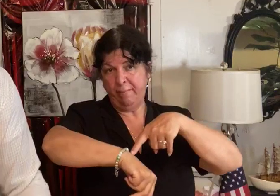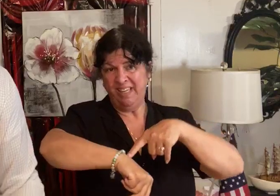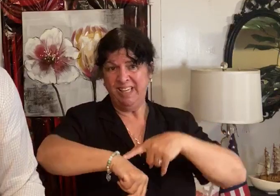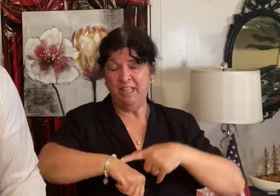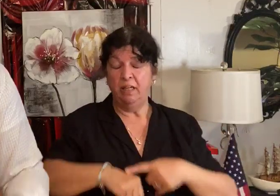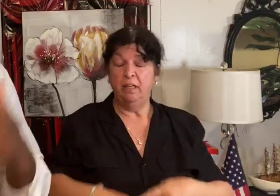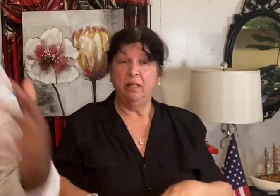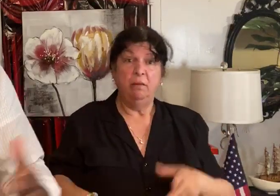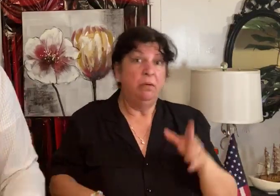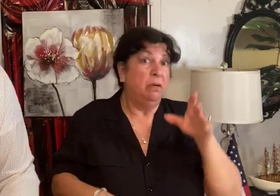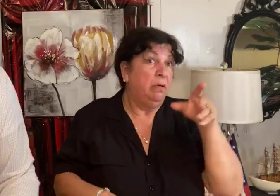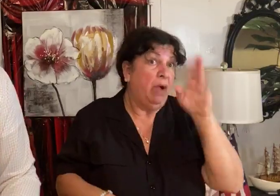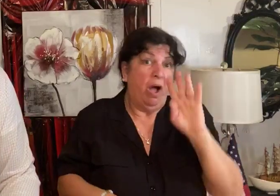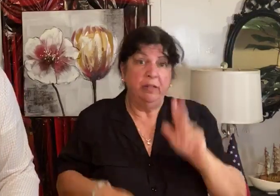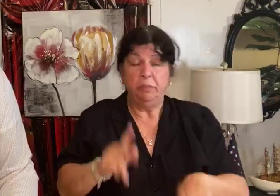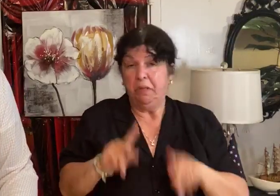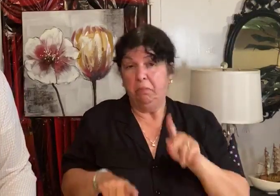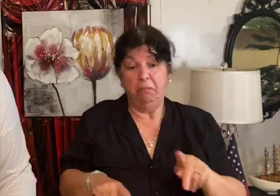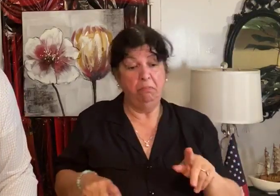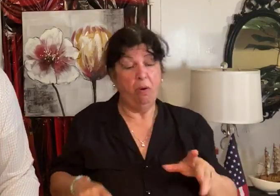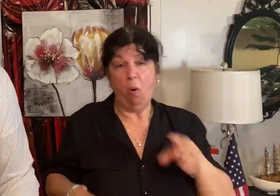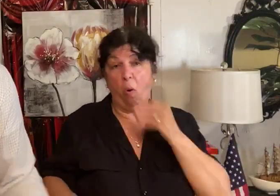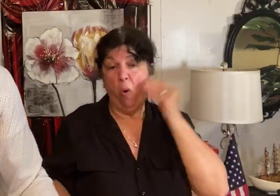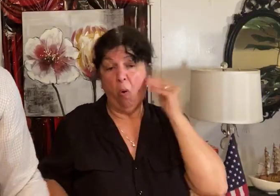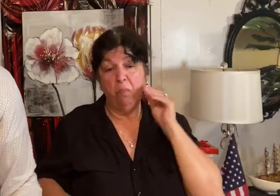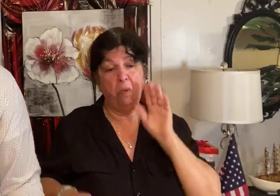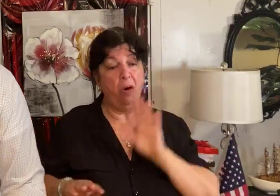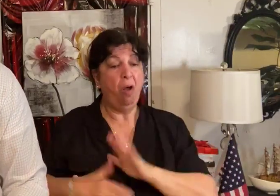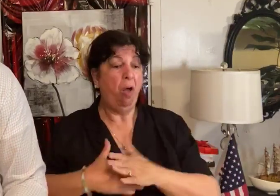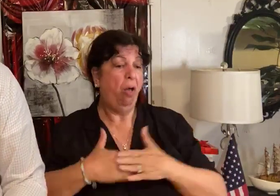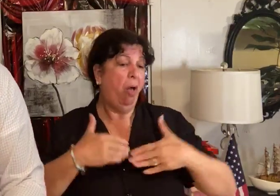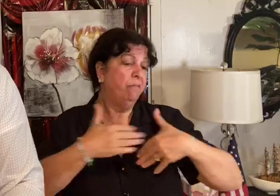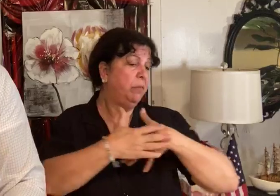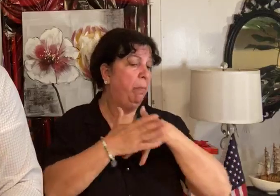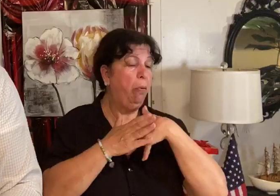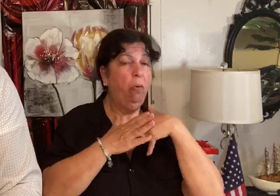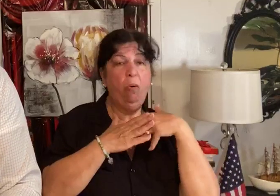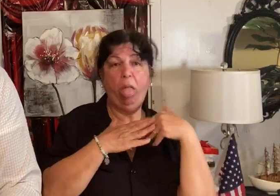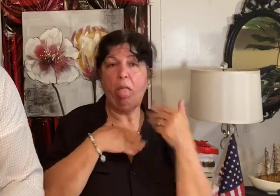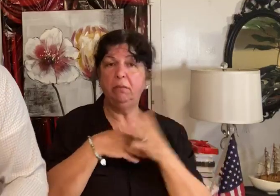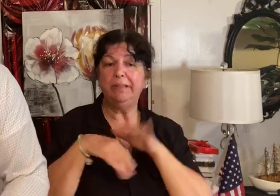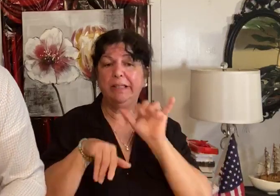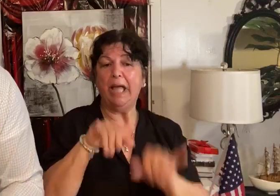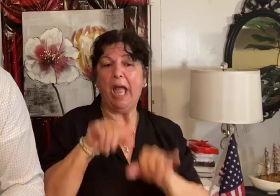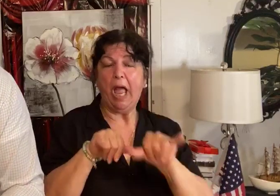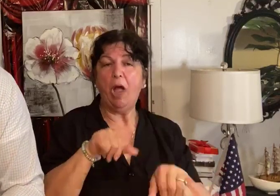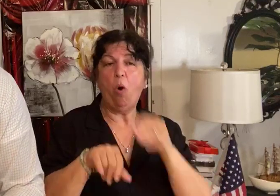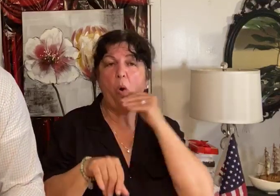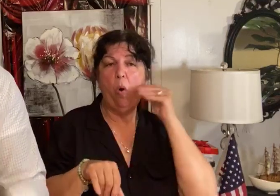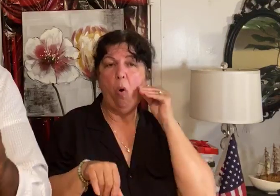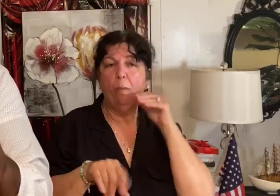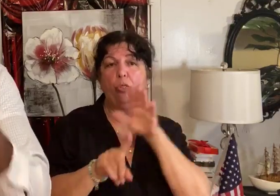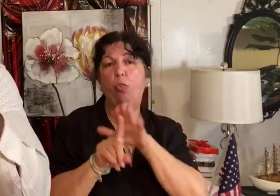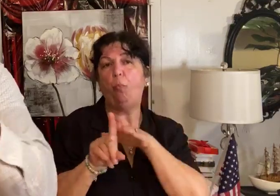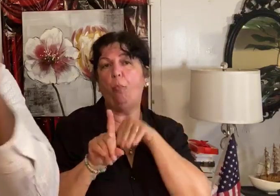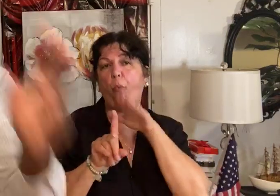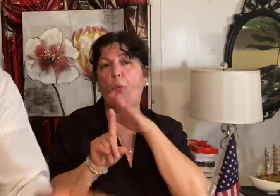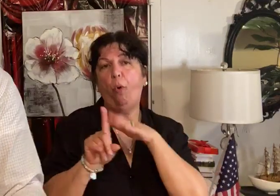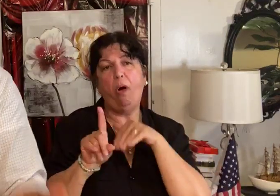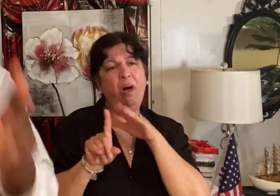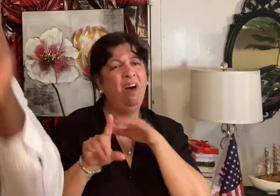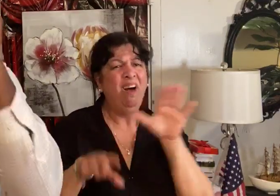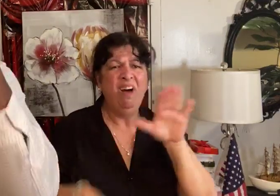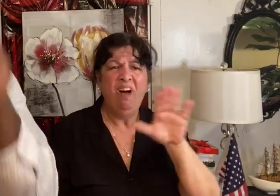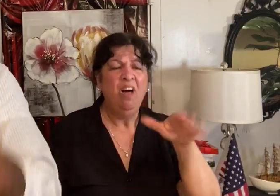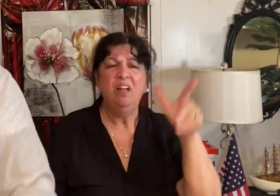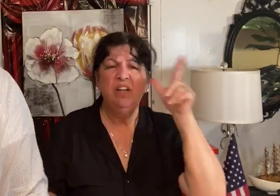to mind sitting out from church. Now God's people don't want to go to church anymore. Listen to me again. If you can go to